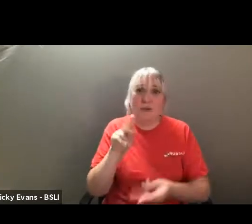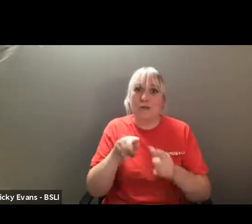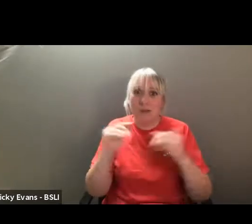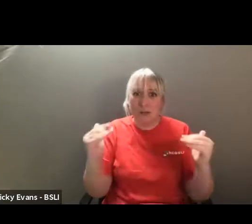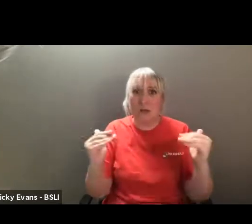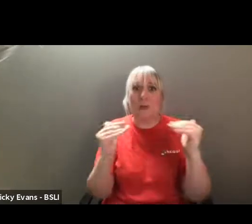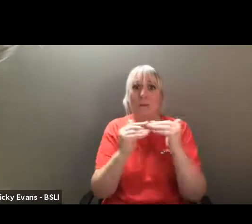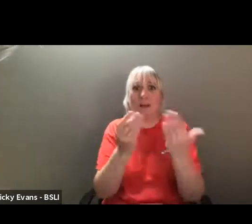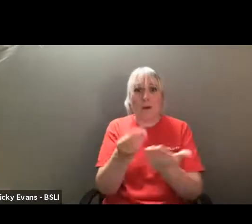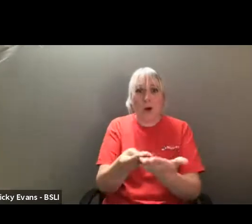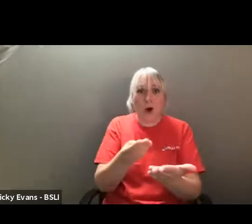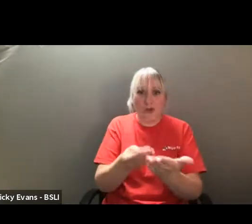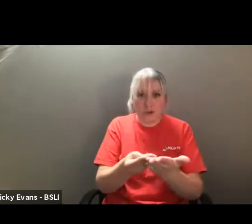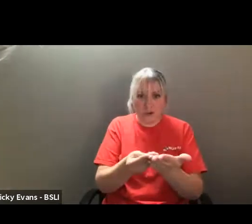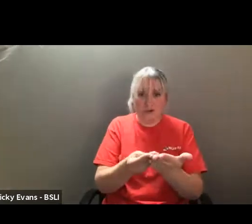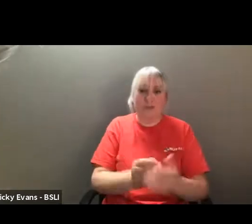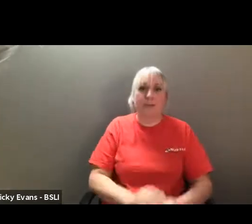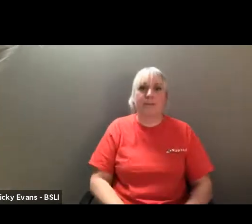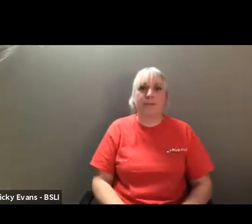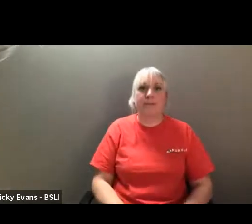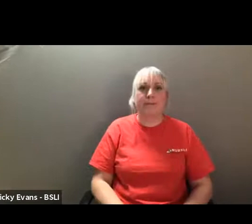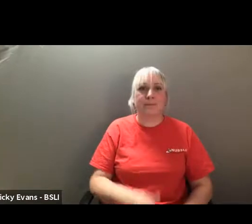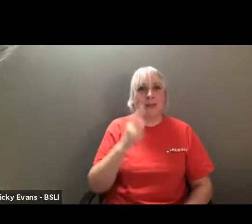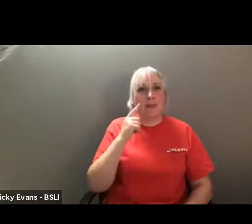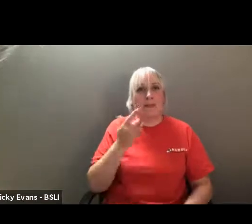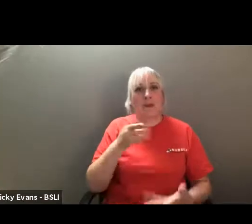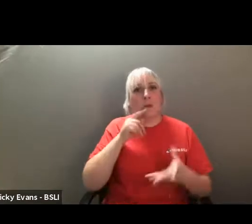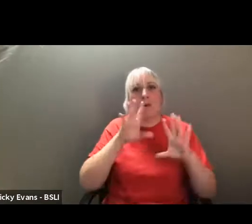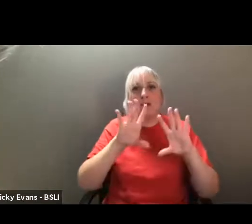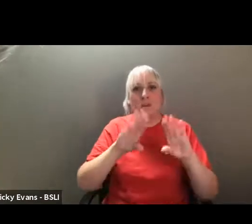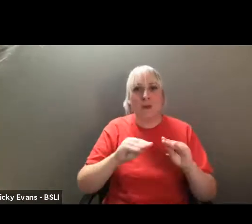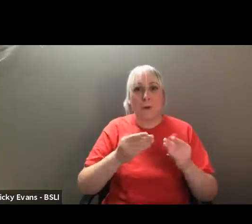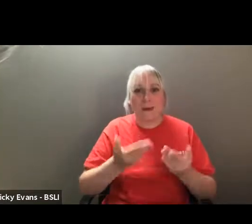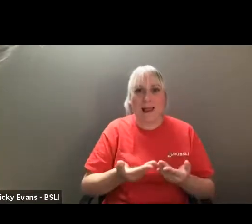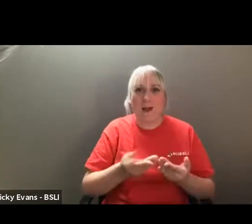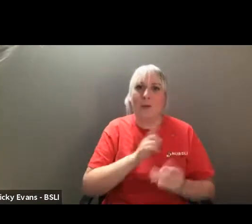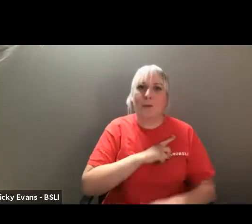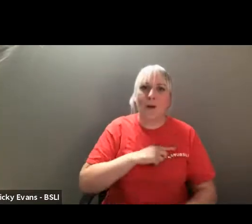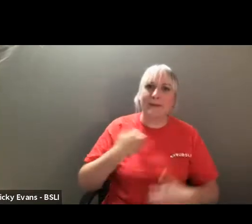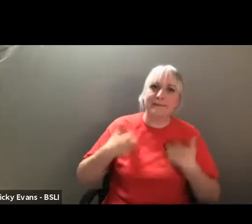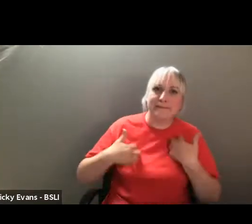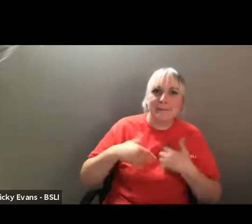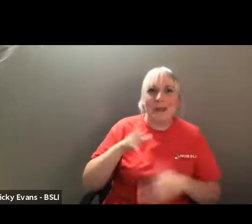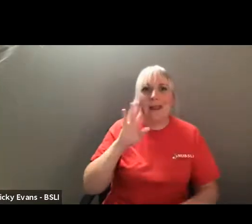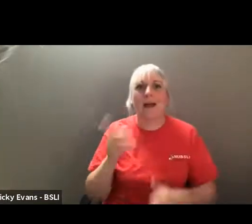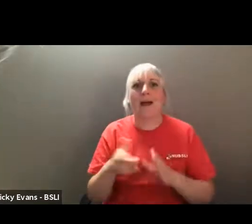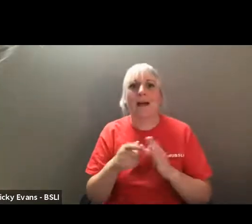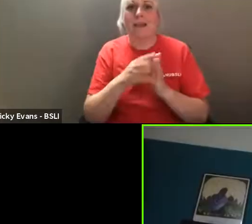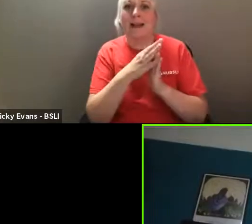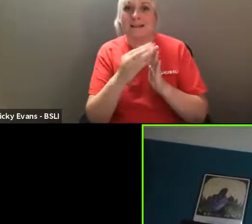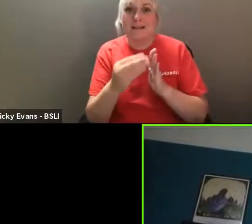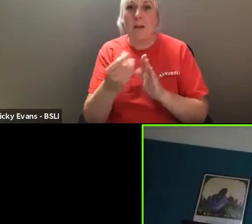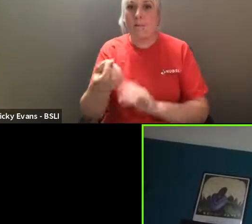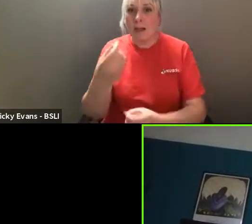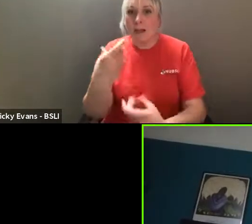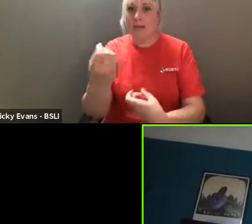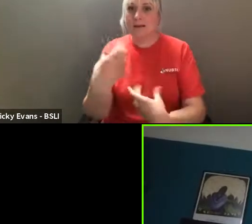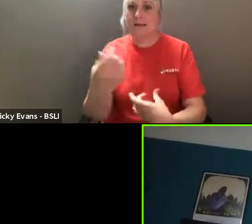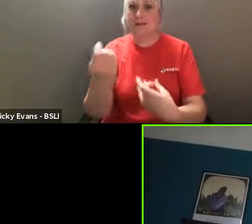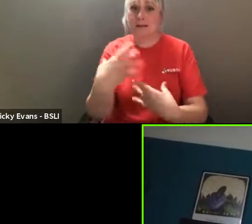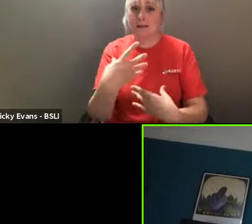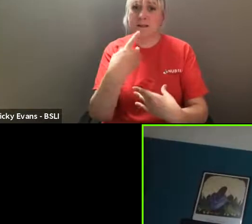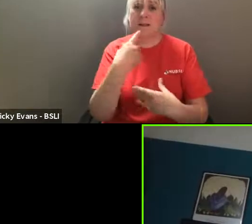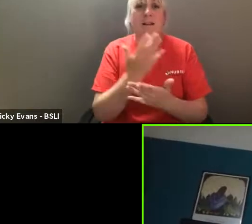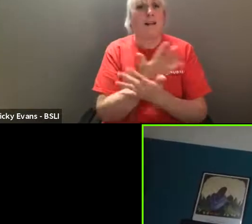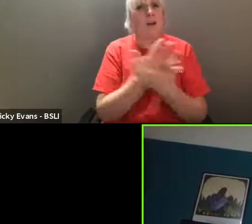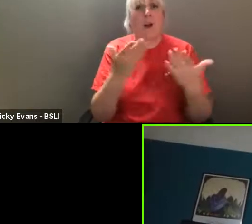running that. And I'll stop there so that we can maybe hear some of the other examples. But there are, as I say, huge barriers